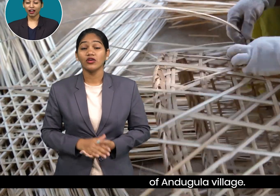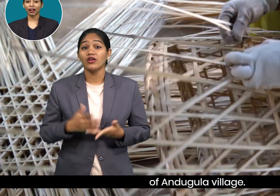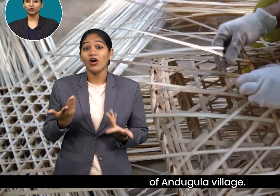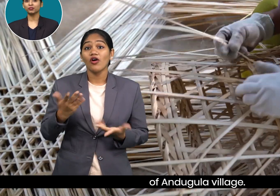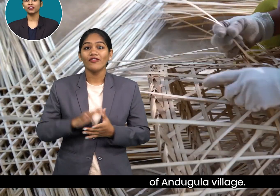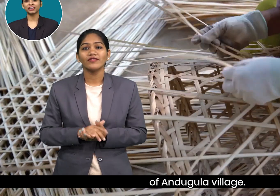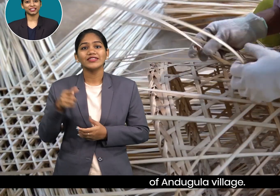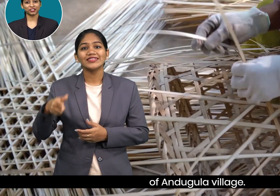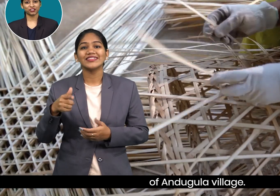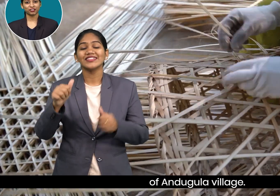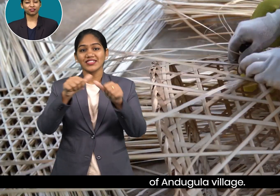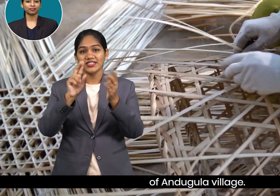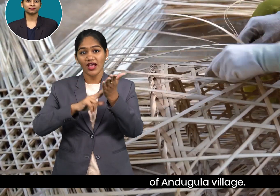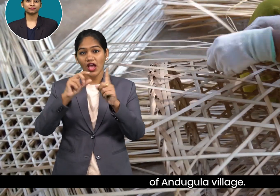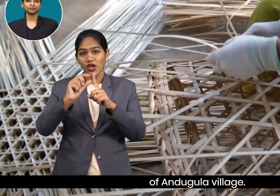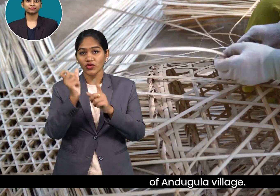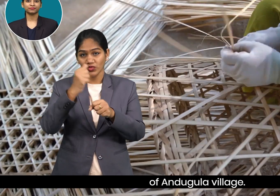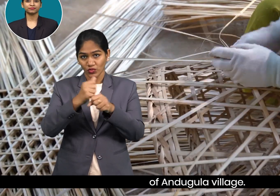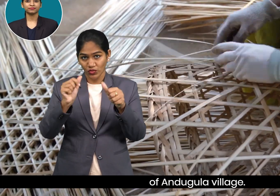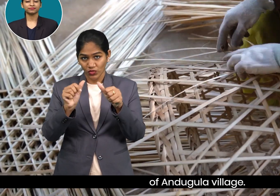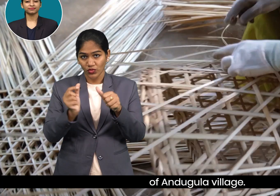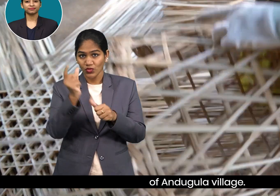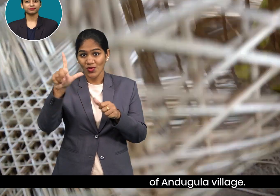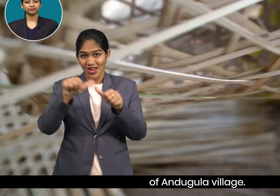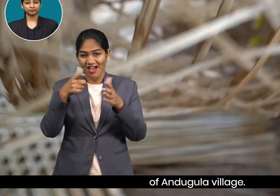of Andugula village.